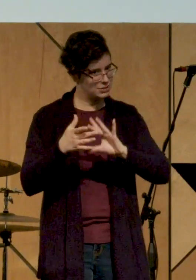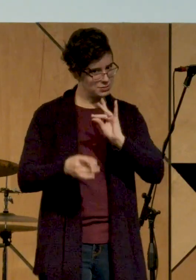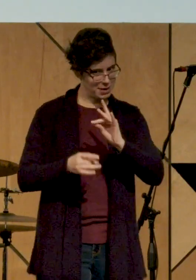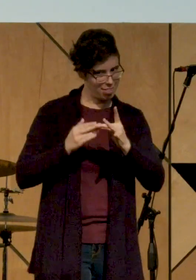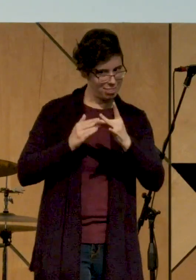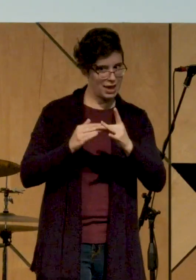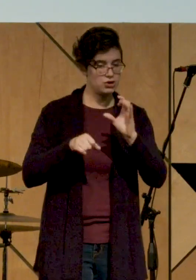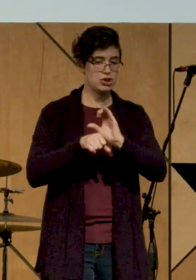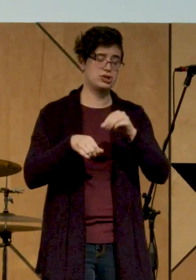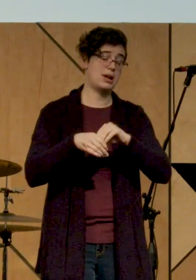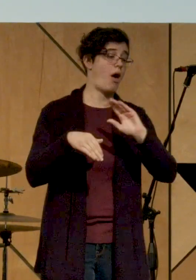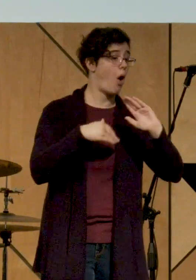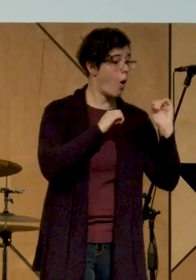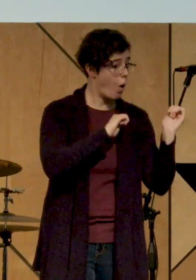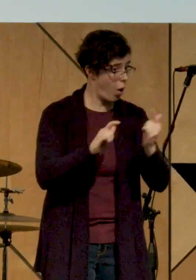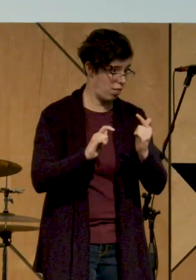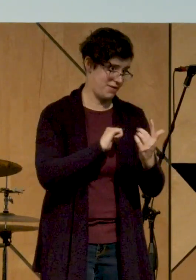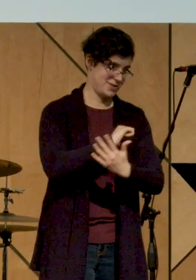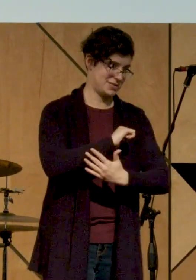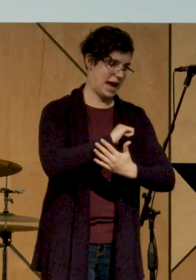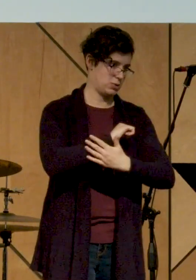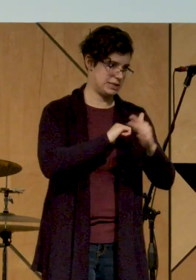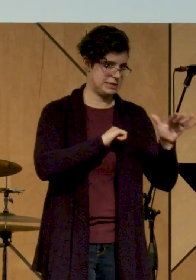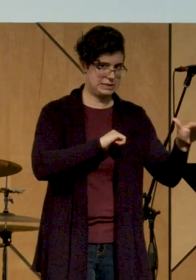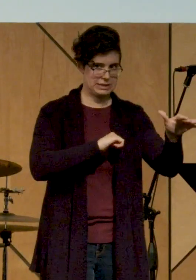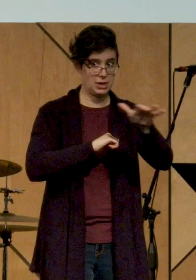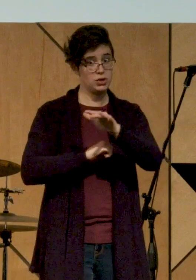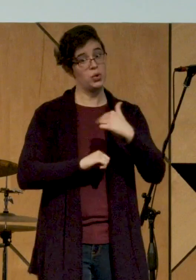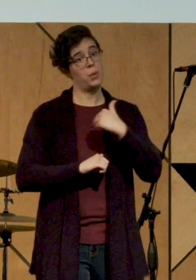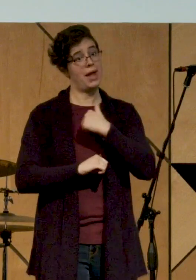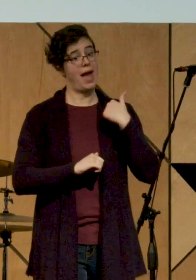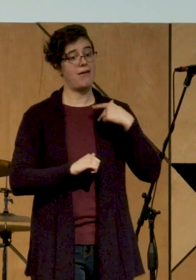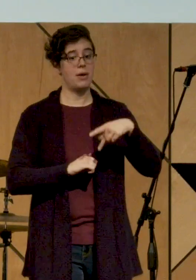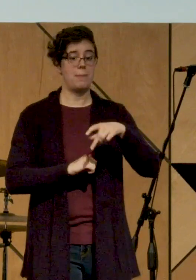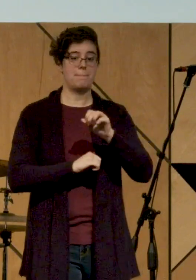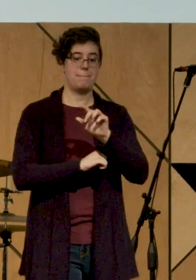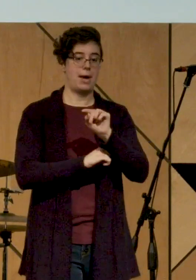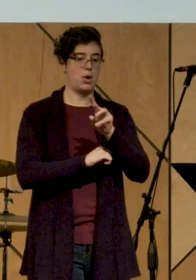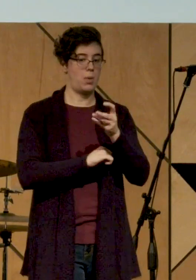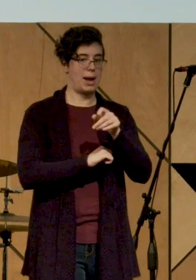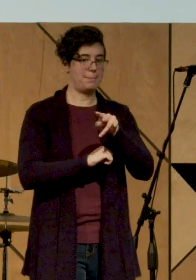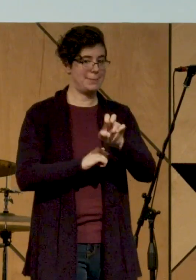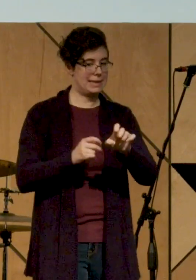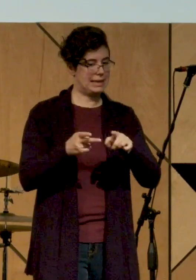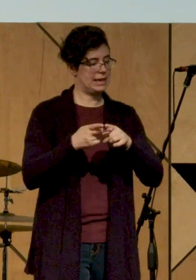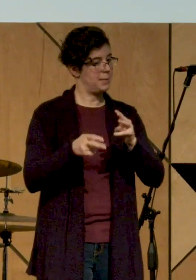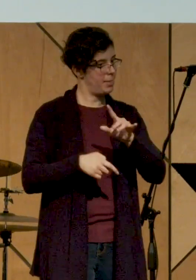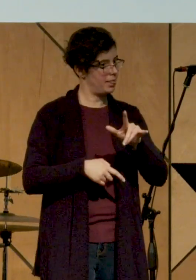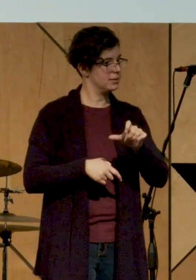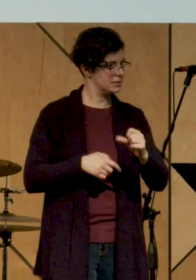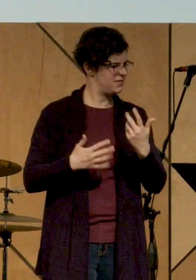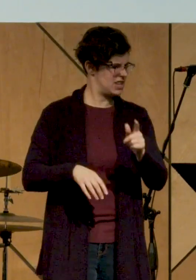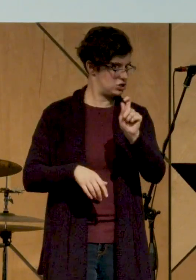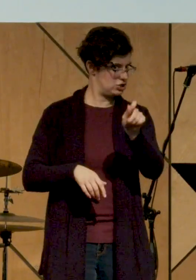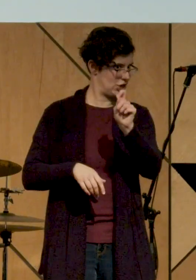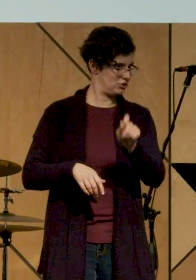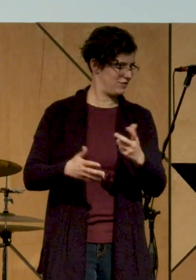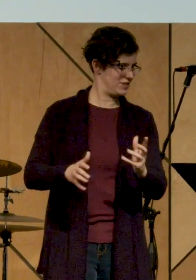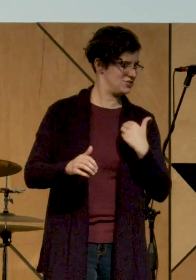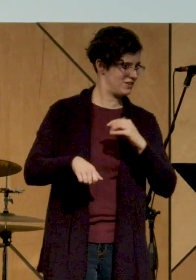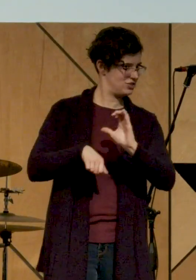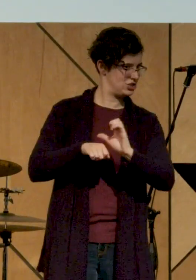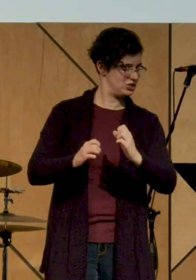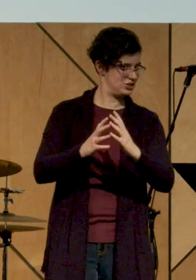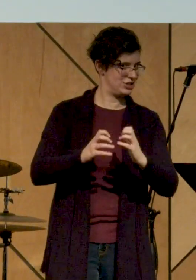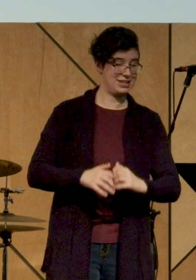counties, all right? So we got like Pottawatomie and Mills checkboxed, and there's a cool thing starting in